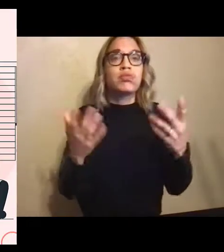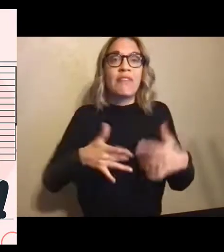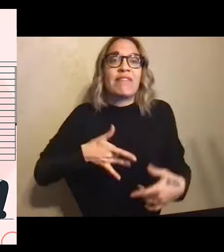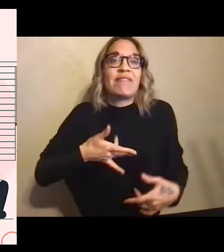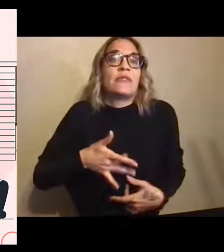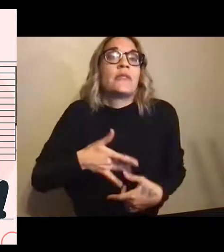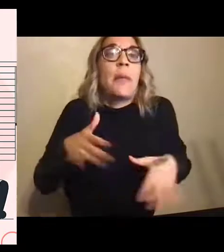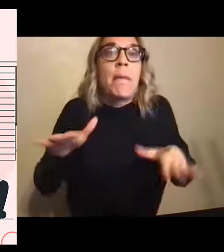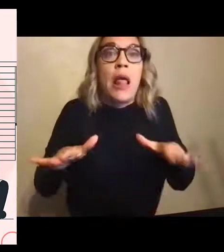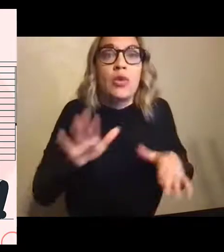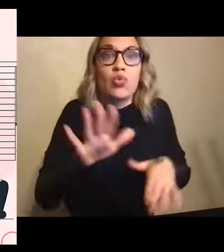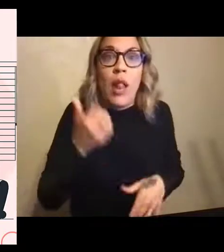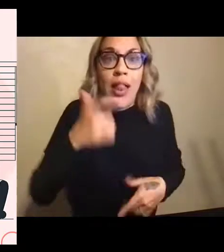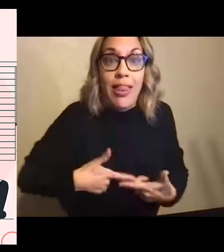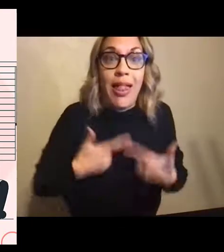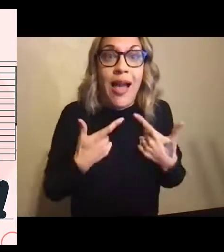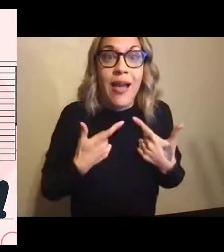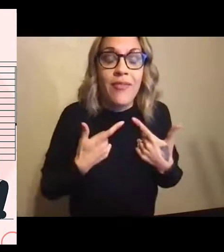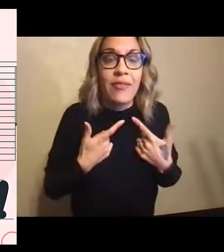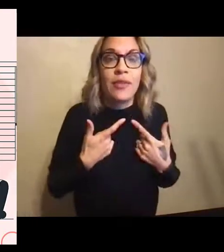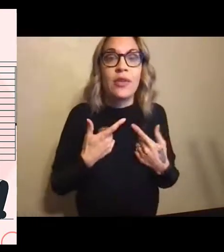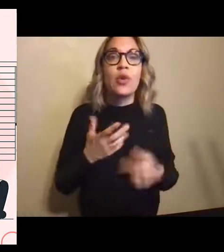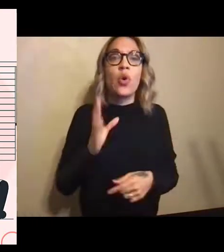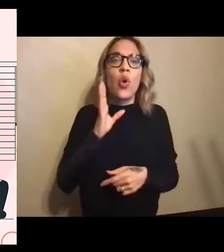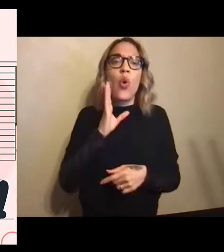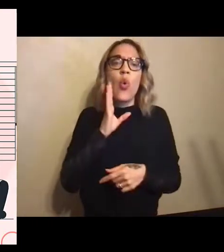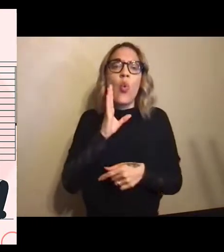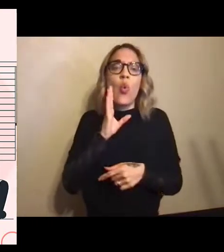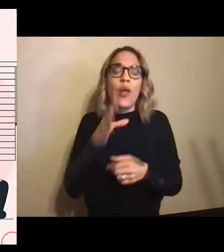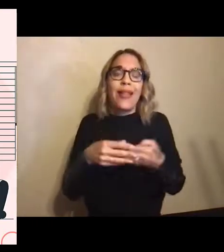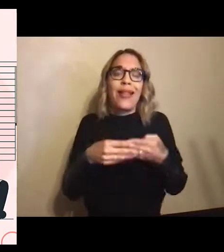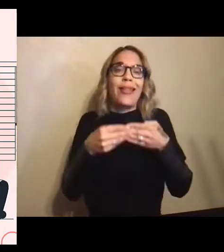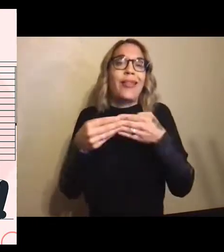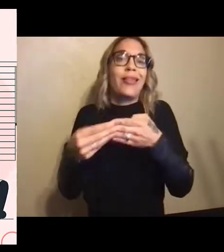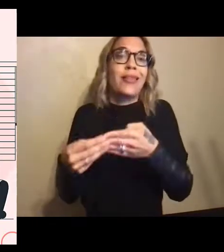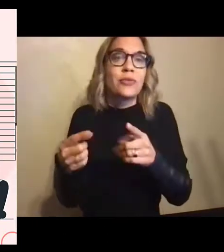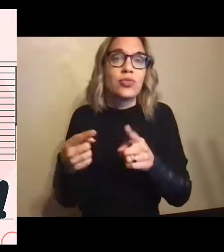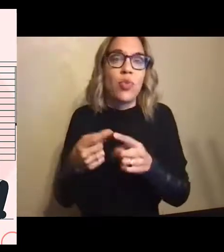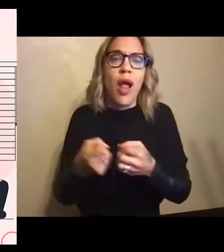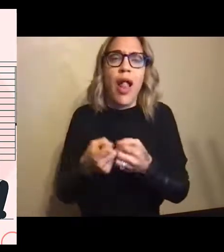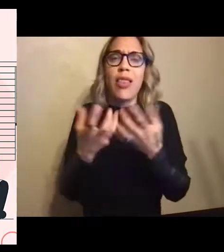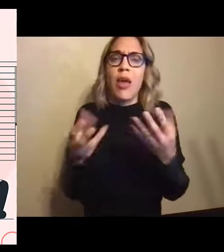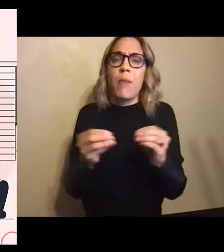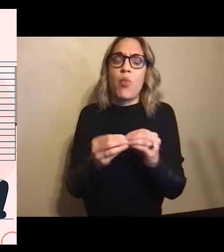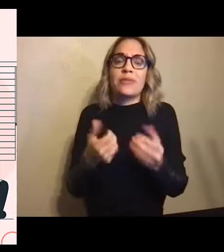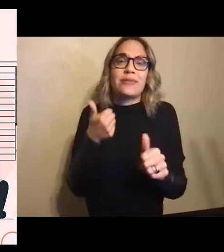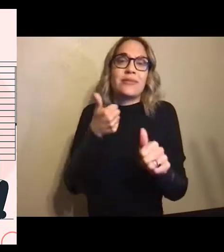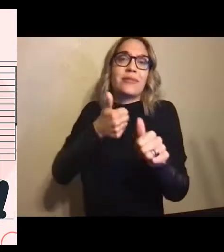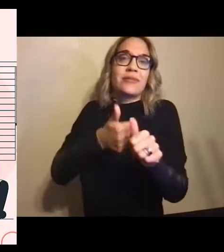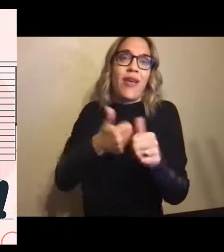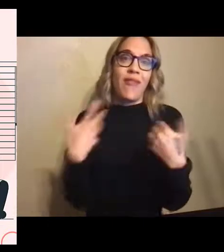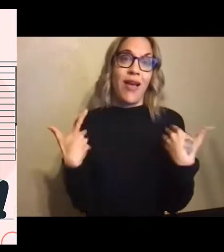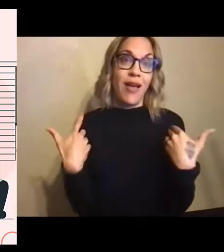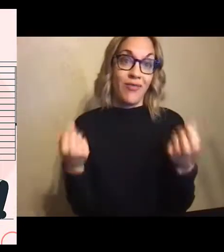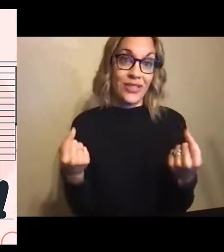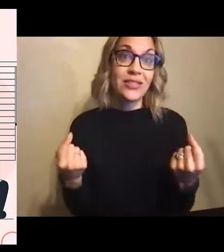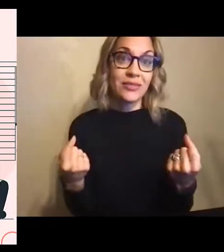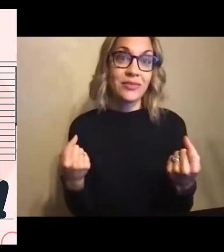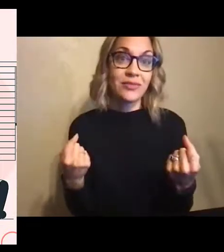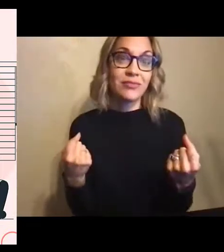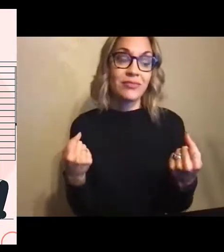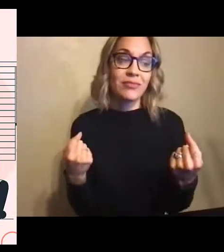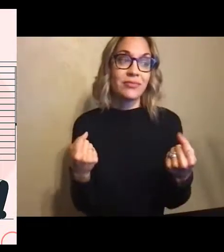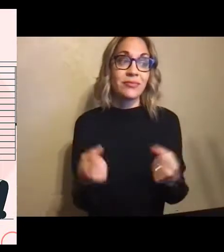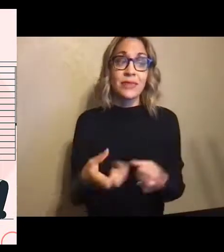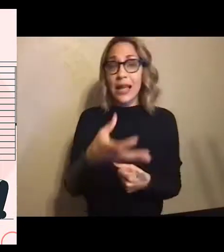So if you're able to achieve that balance, feeling more balance in your life, whatever it means for you, that will lead to a lot